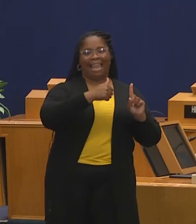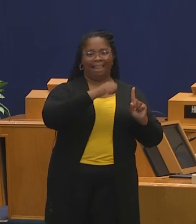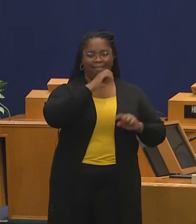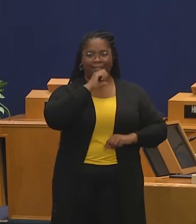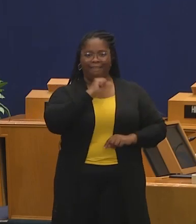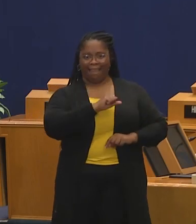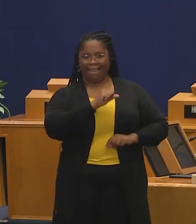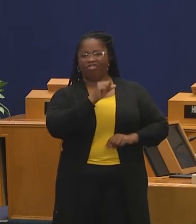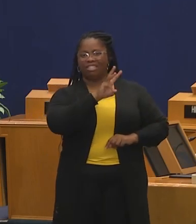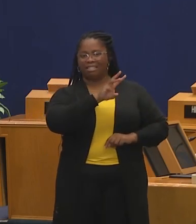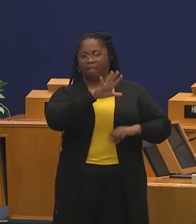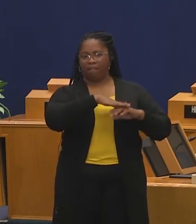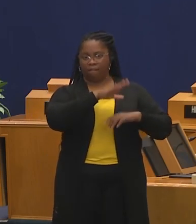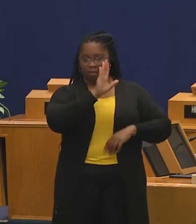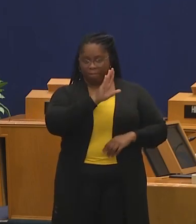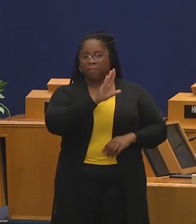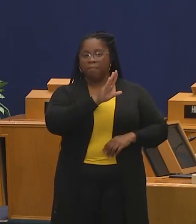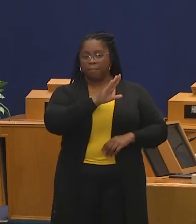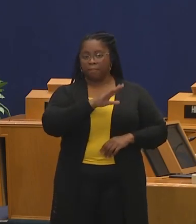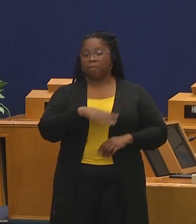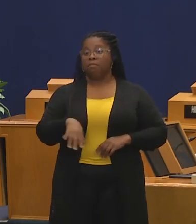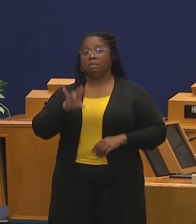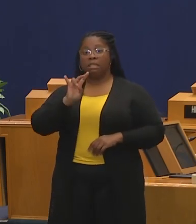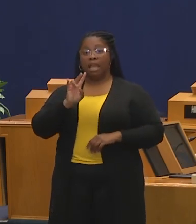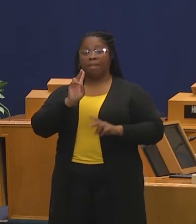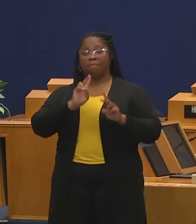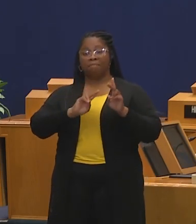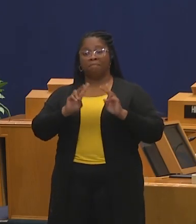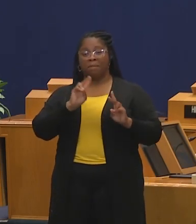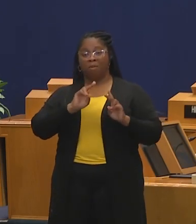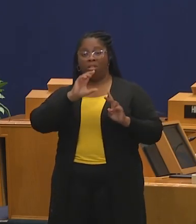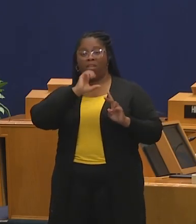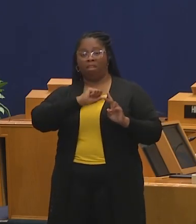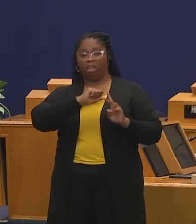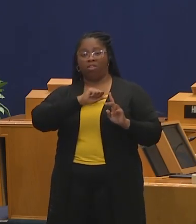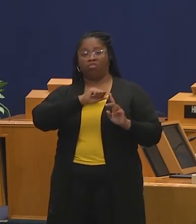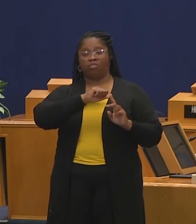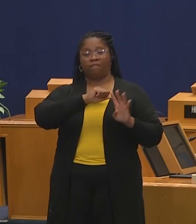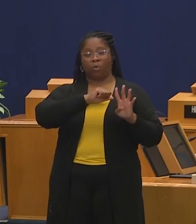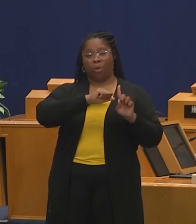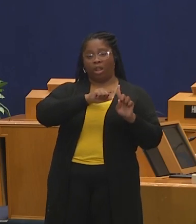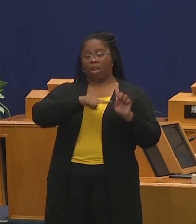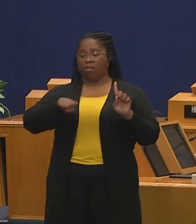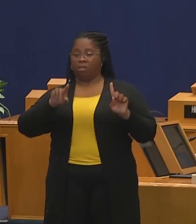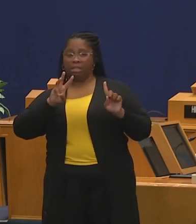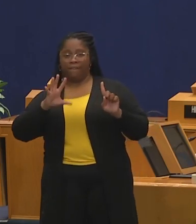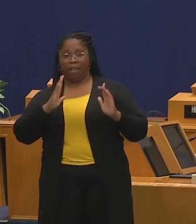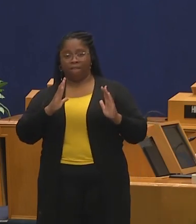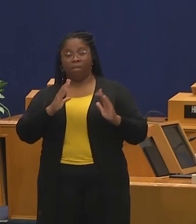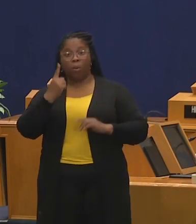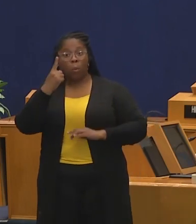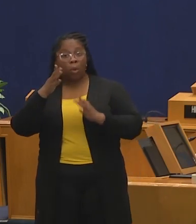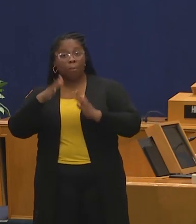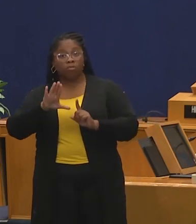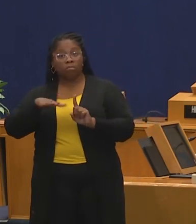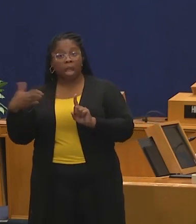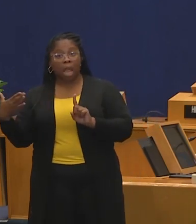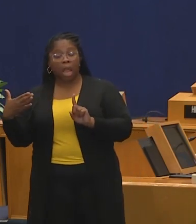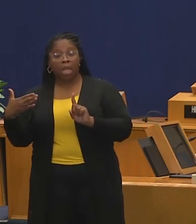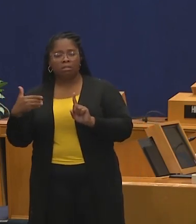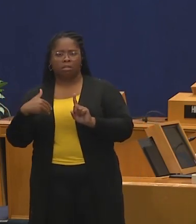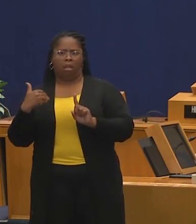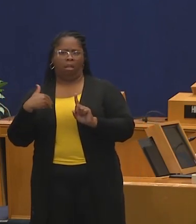of 65. 7 people are between the ages of 41 and 65, and 1 person was